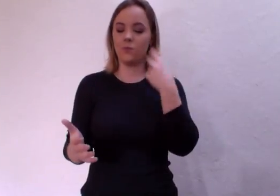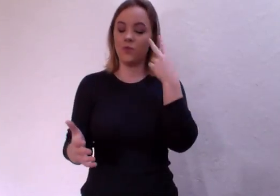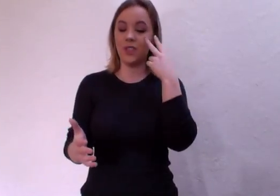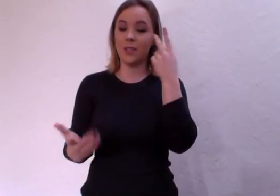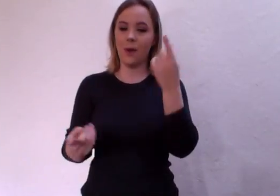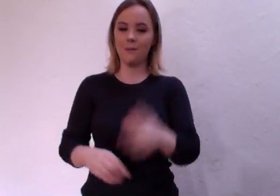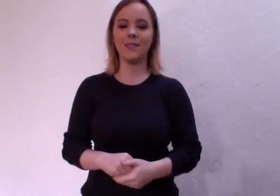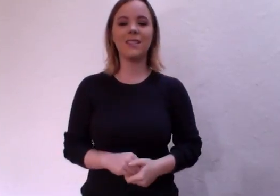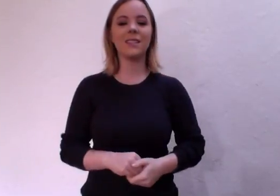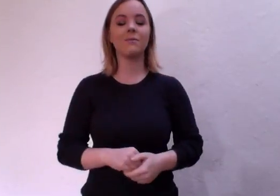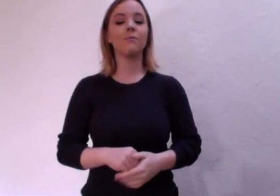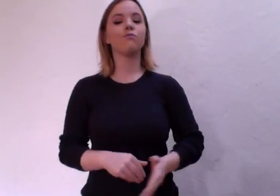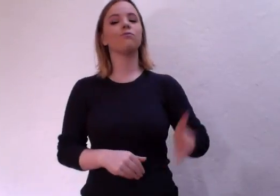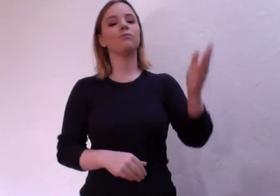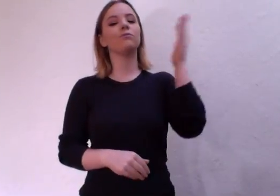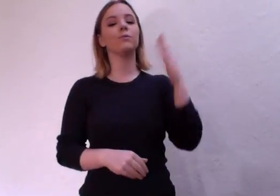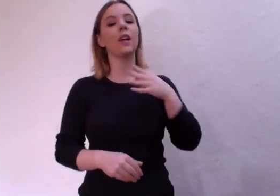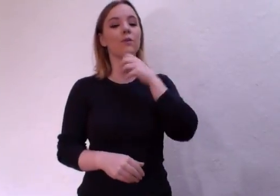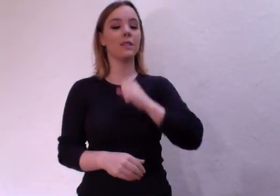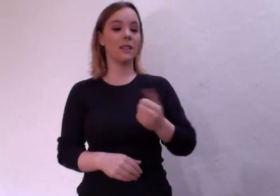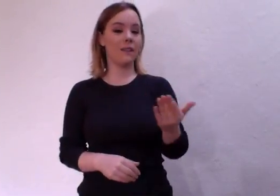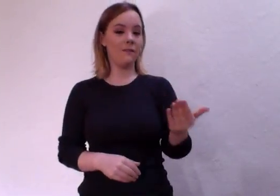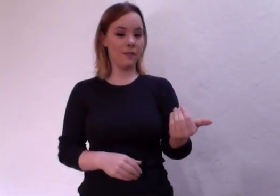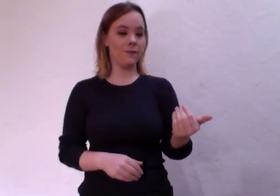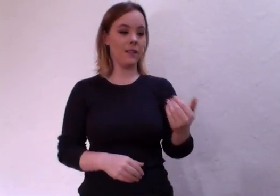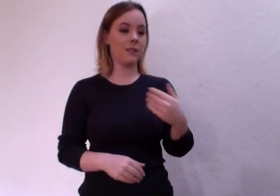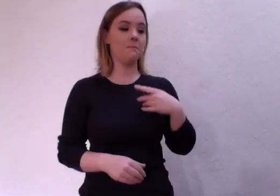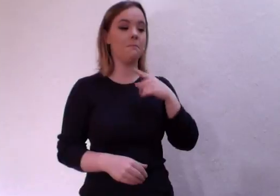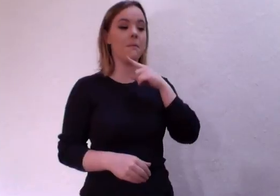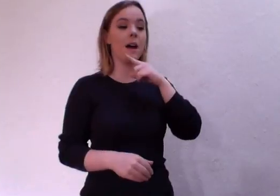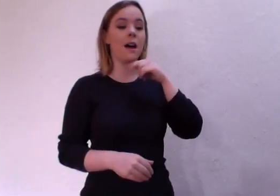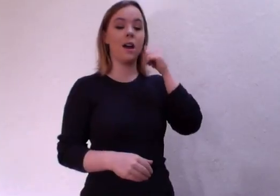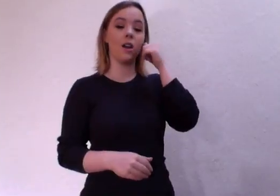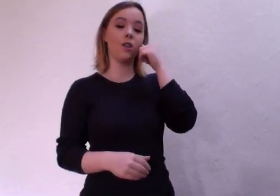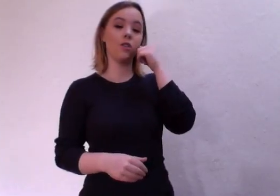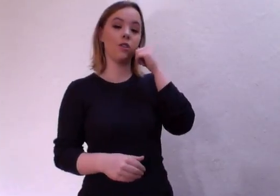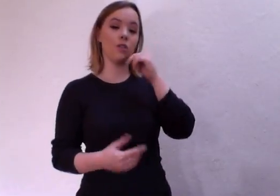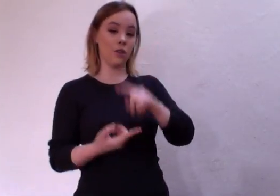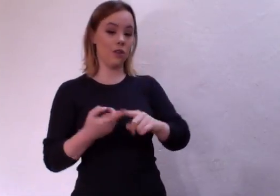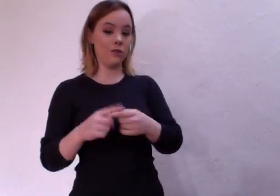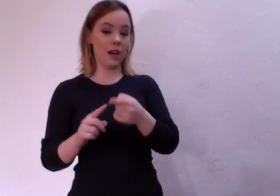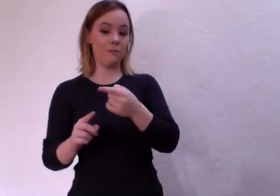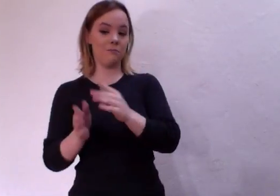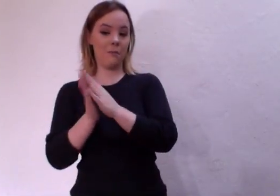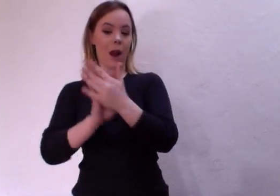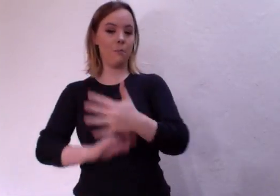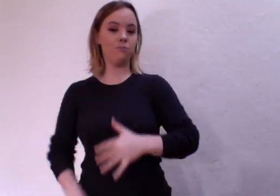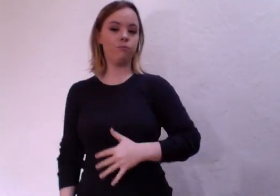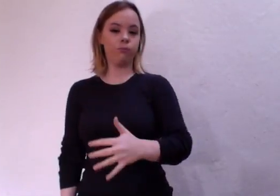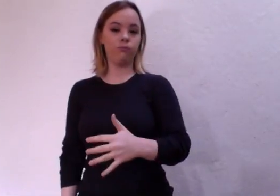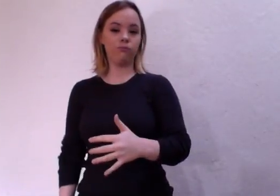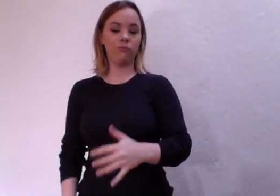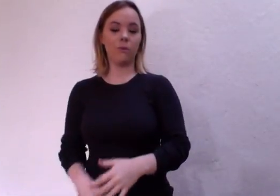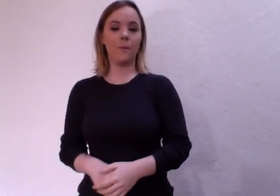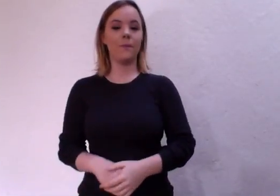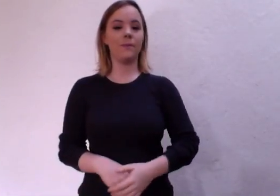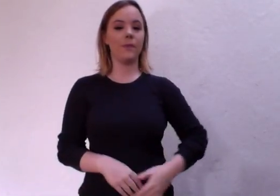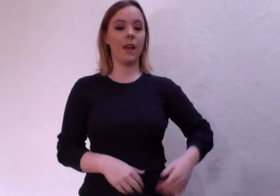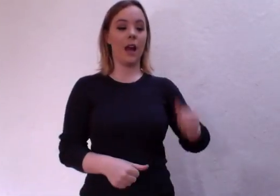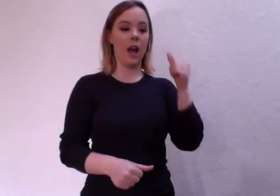old and I got my girlfriend pregnant. And I remember having that talk with my parents. That's a really hard talk to have,